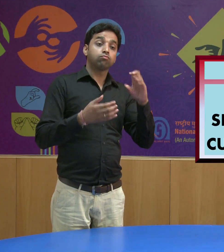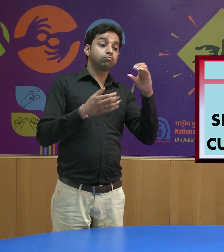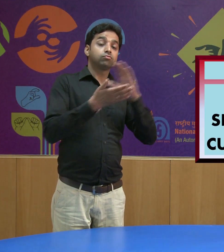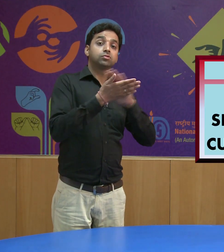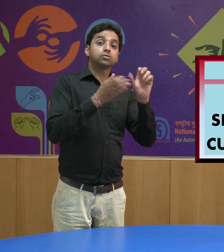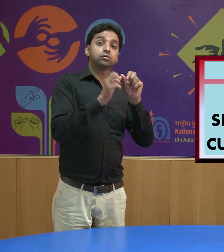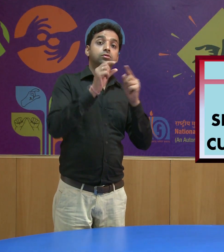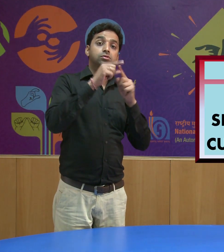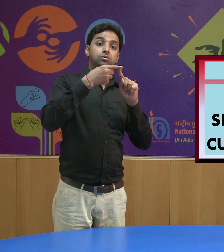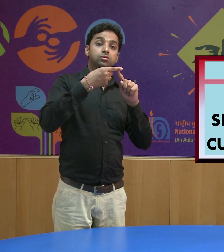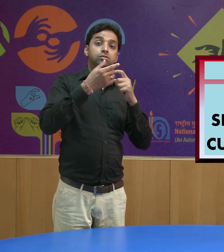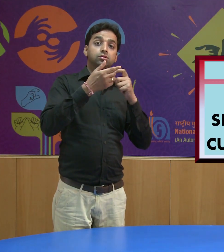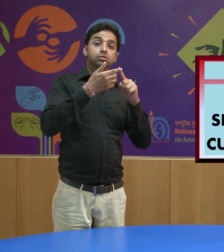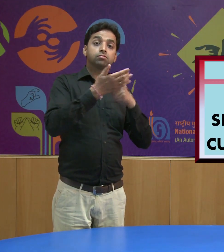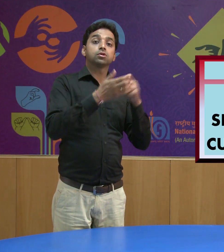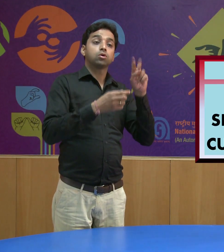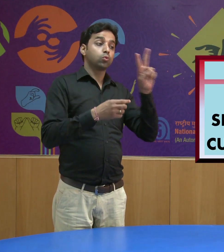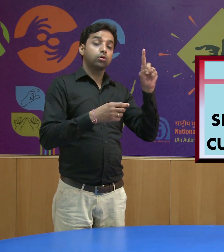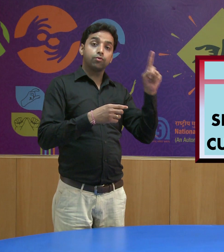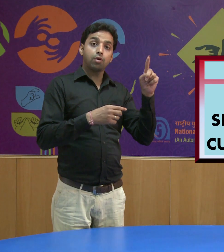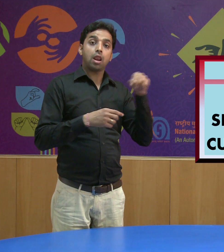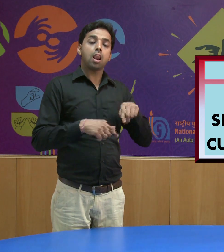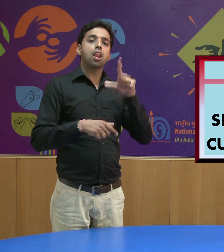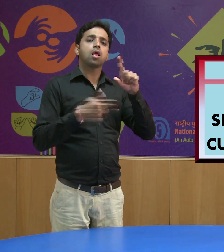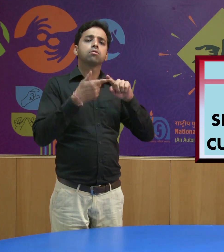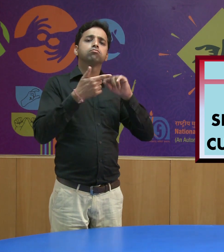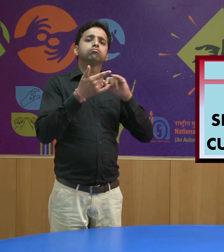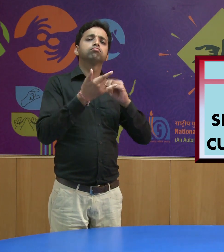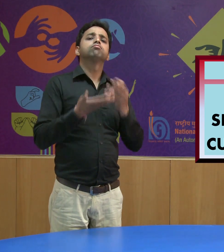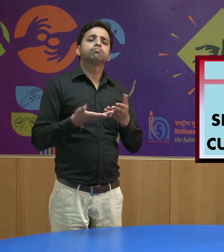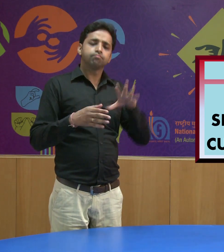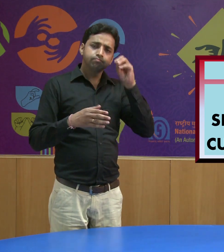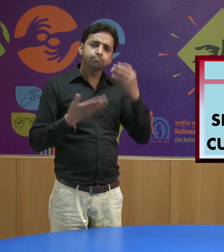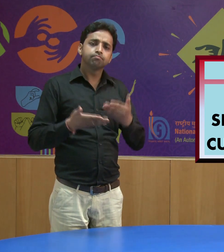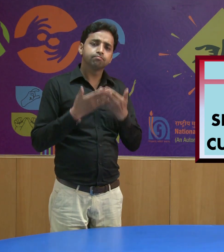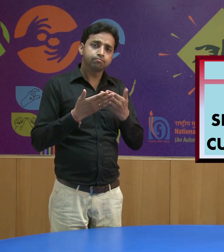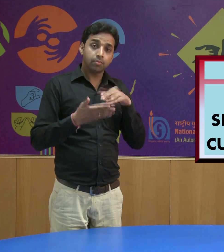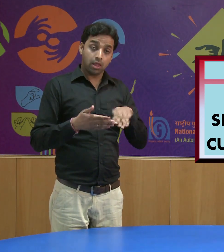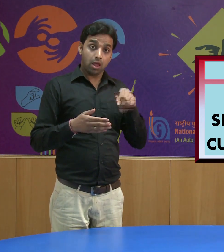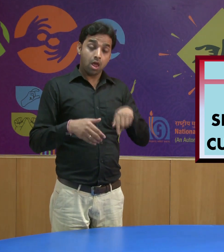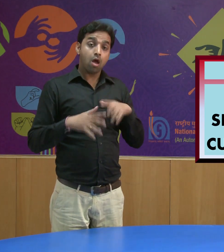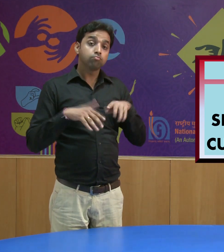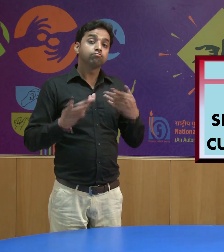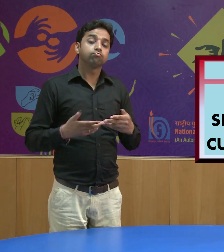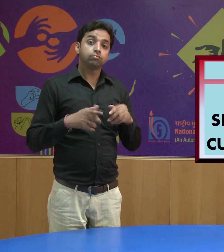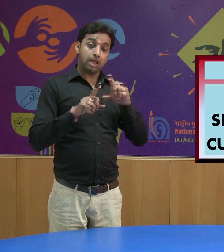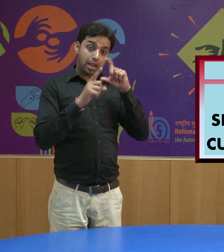21. In this lesson, we will learn how our Indian culture spread in different